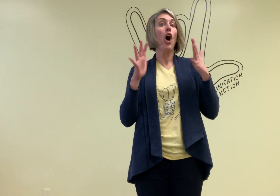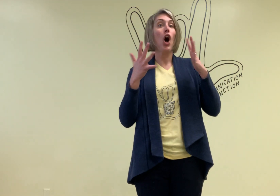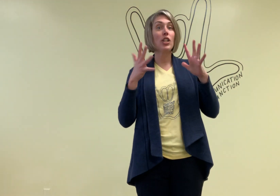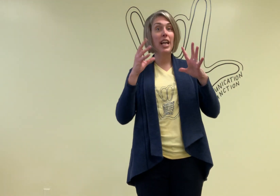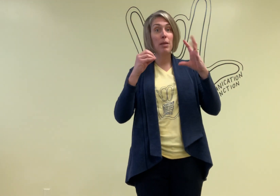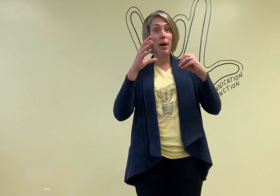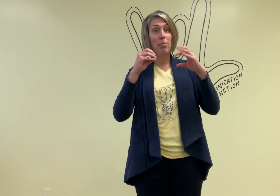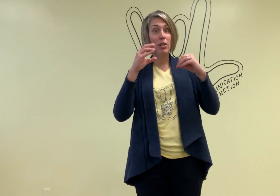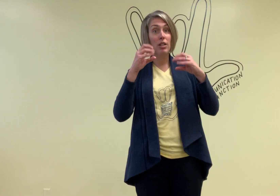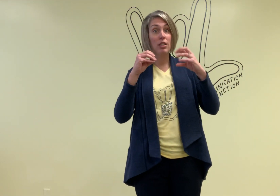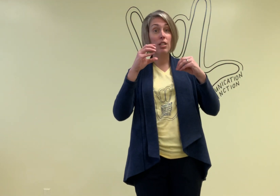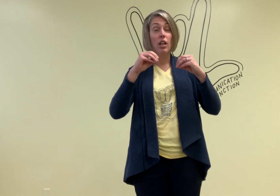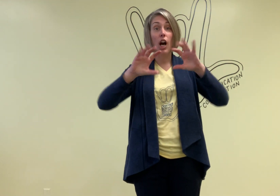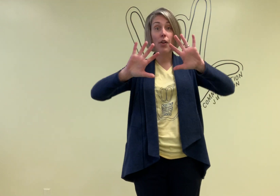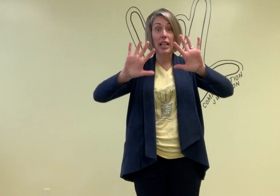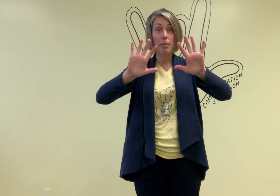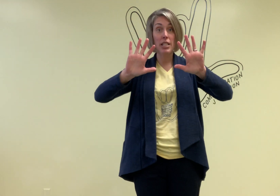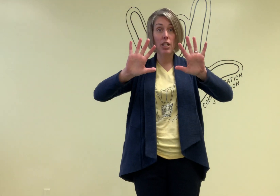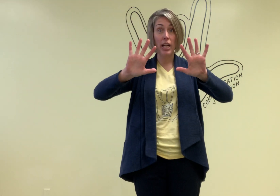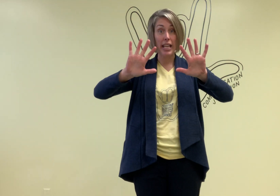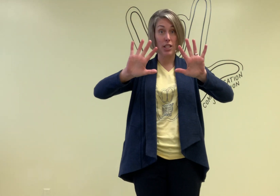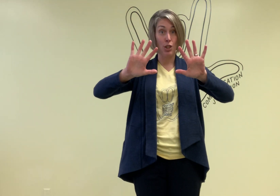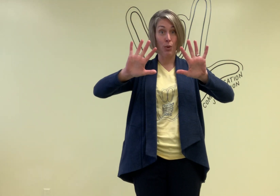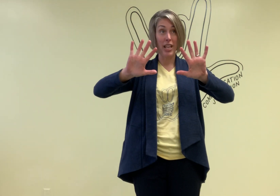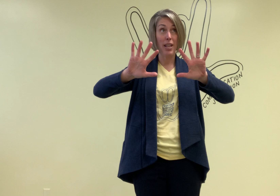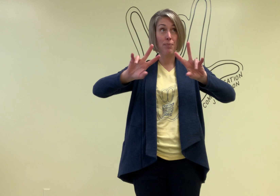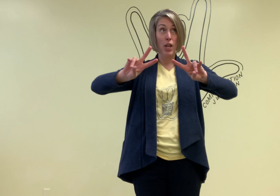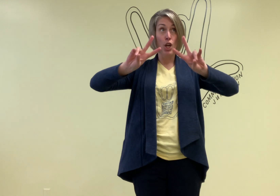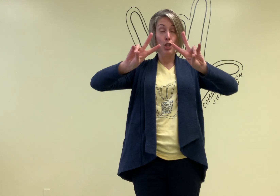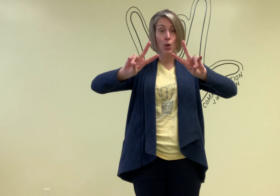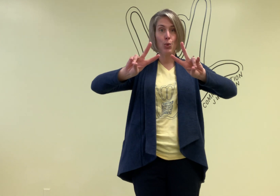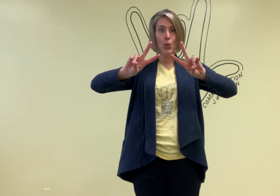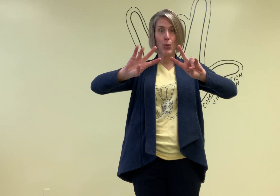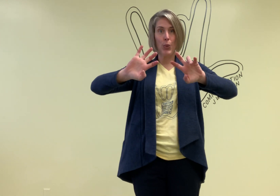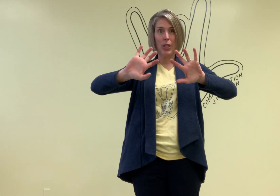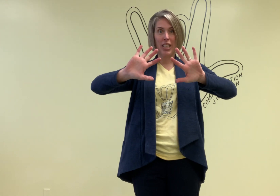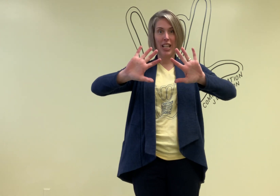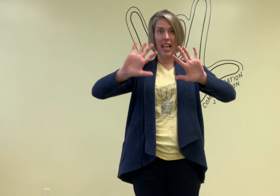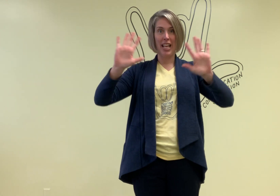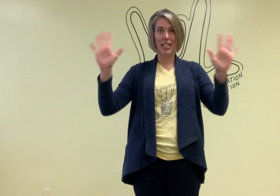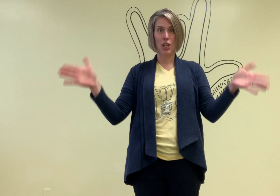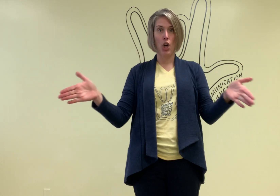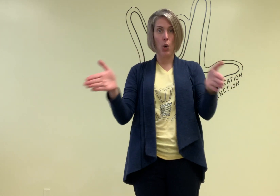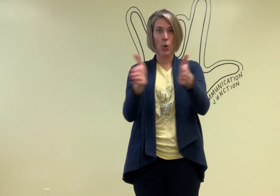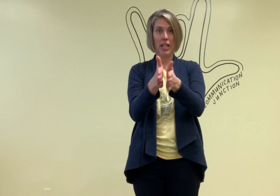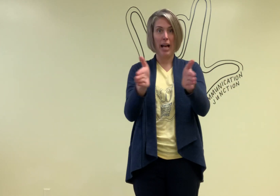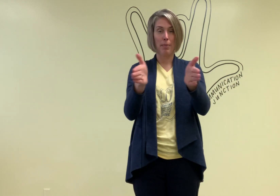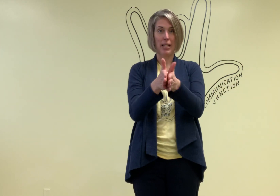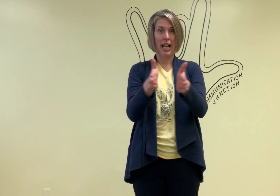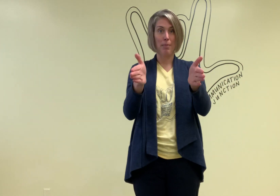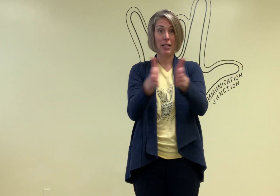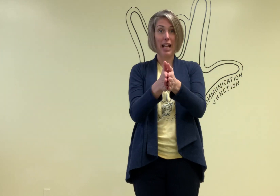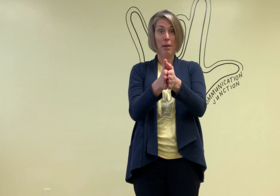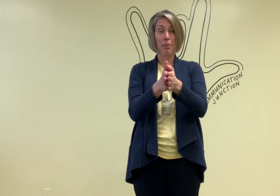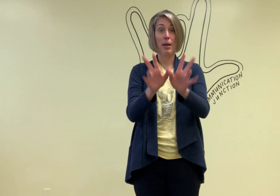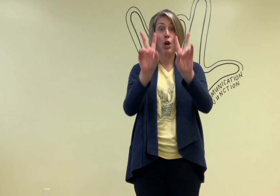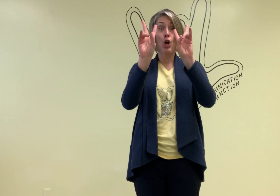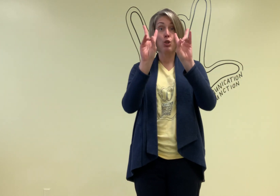All done, bubbles. All right, let me see your hands. Are you ready? 2 little hands go clap, clap, clap.